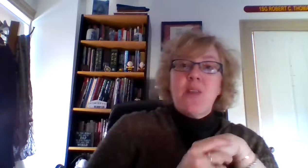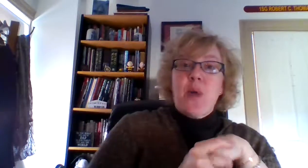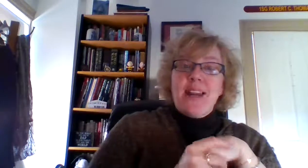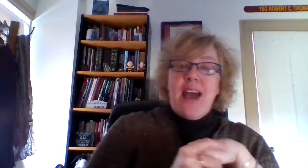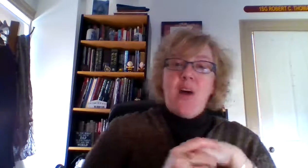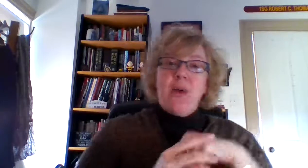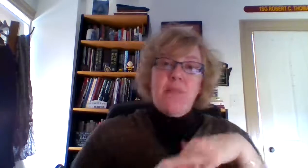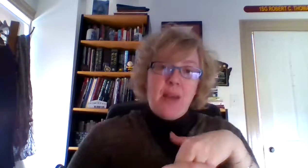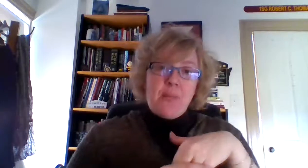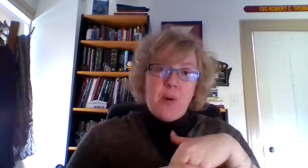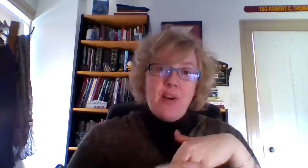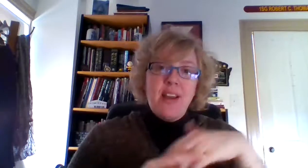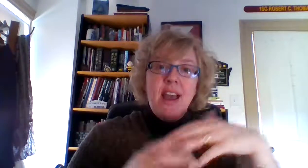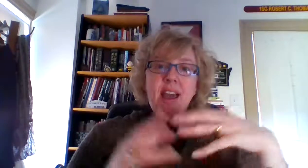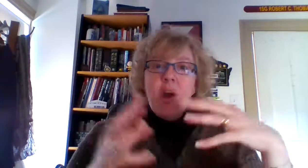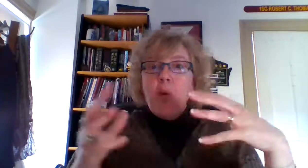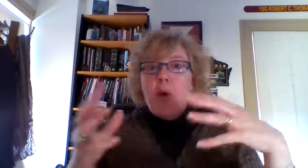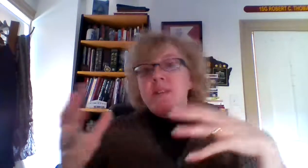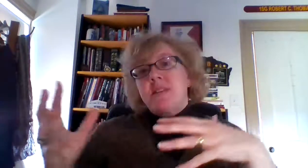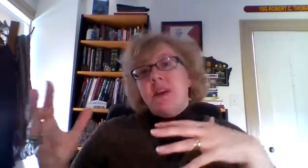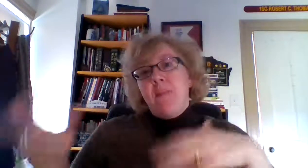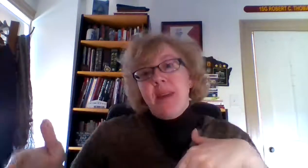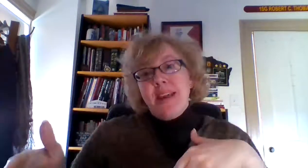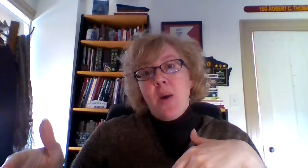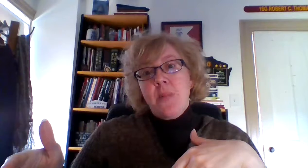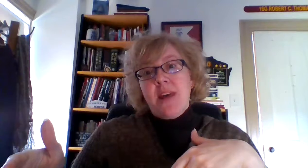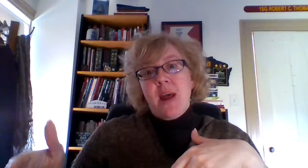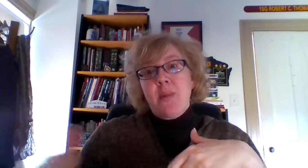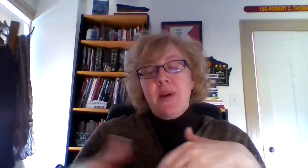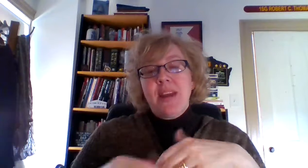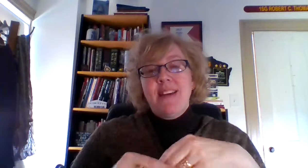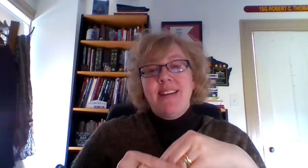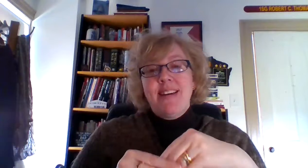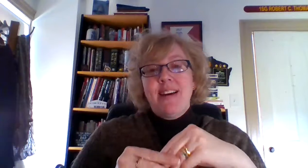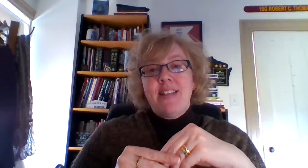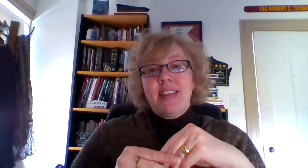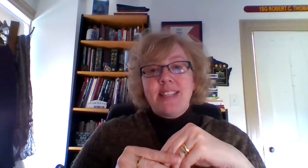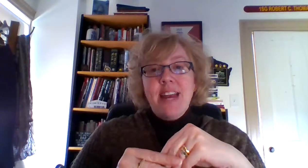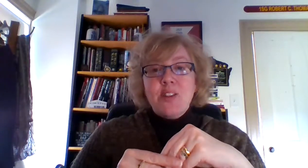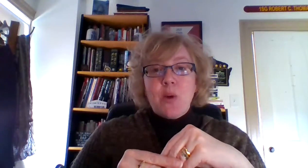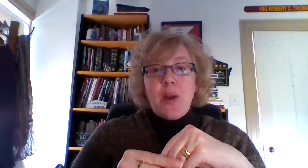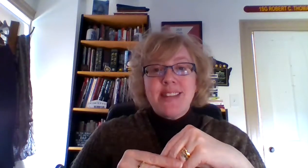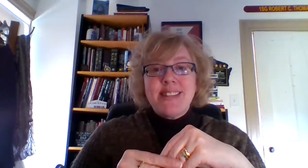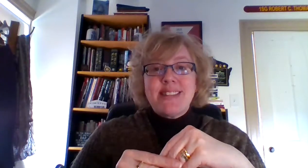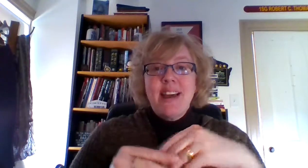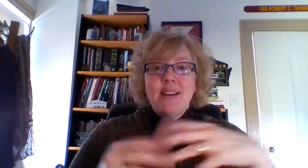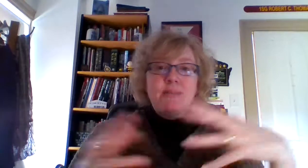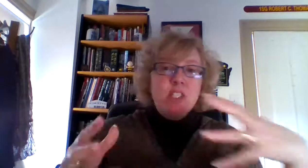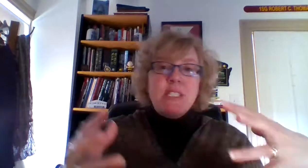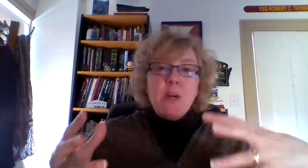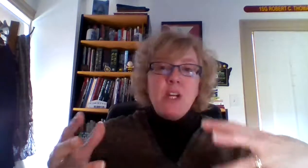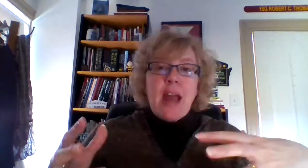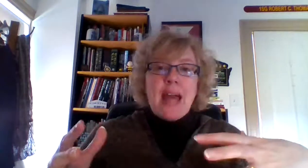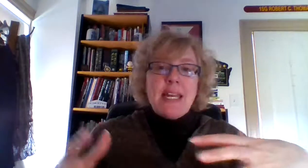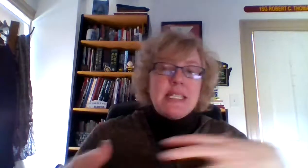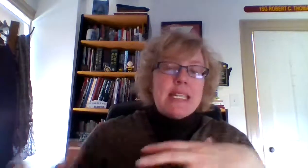right now in Blackboard, once Monday comes and I put in the attendance grades, you'll see where you're at and see how